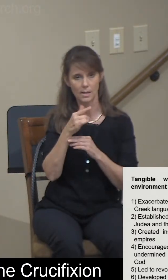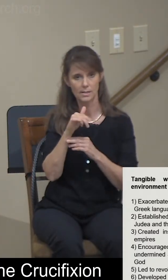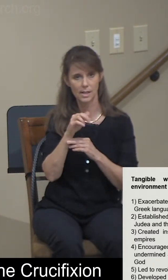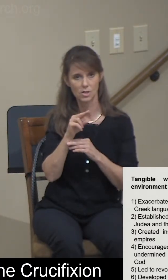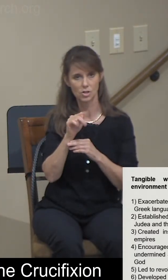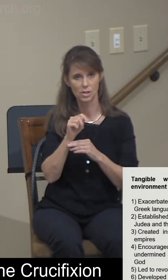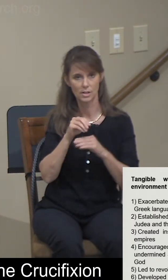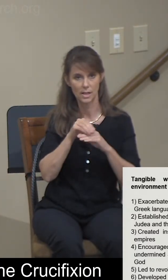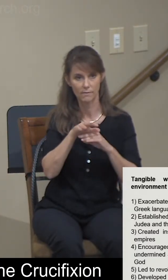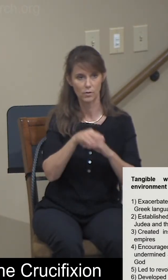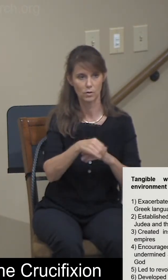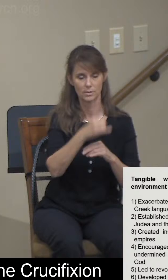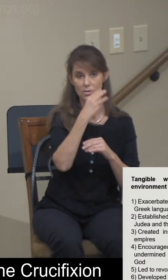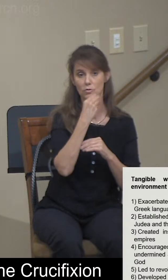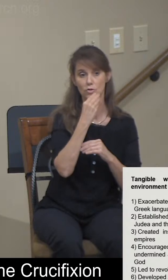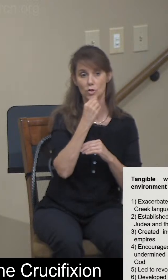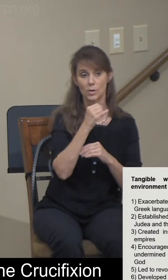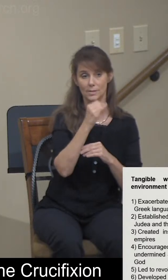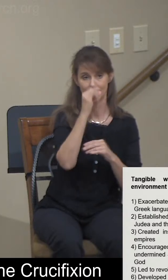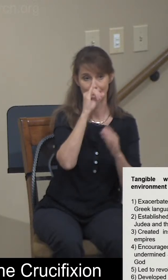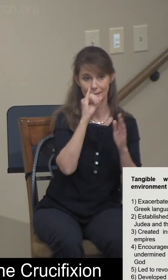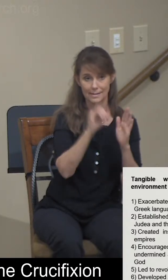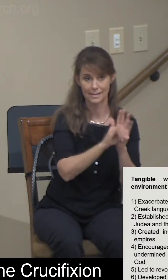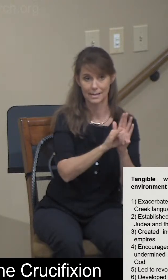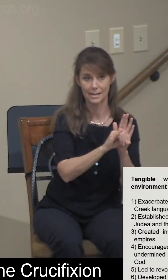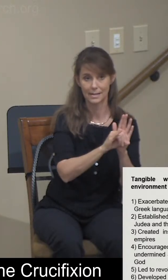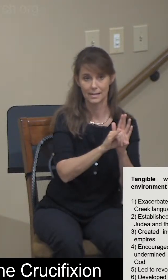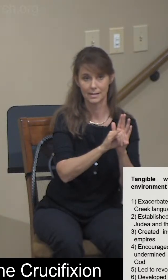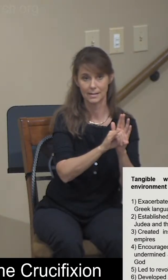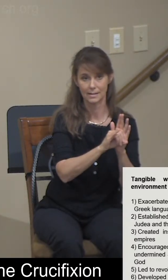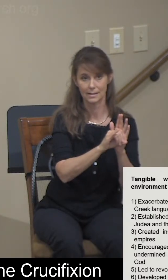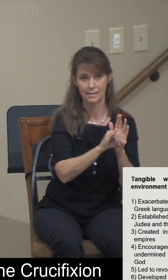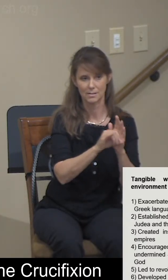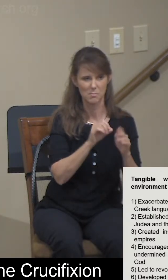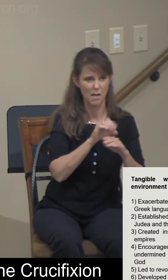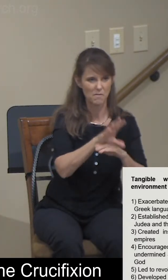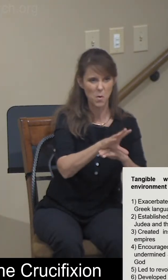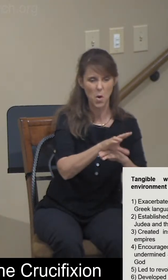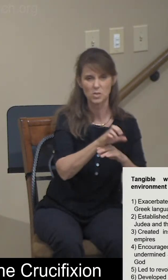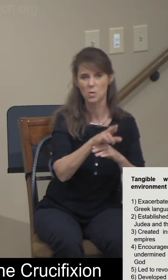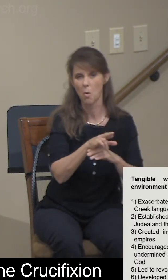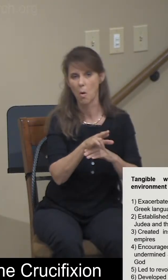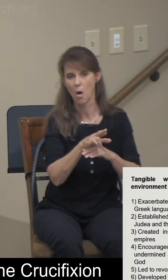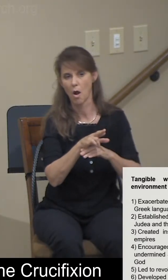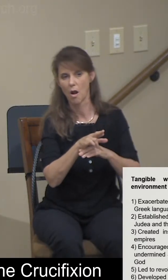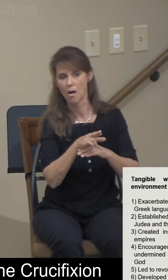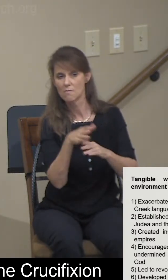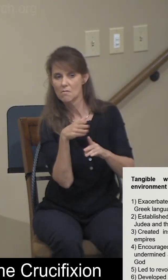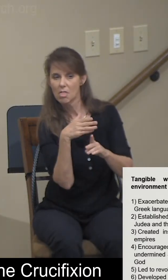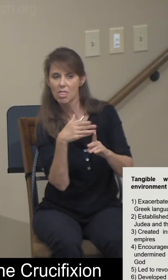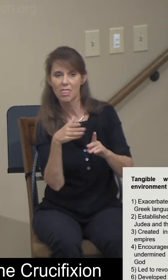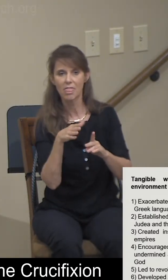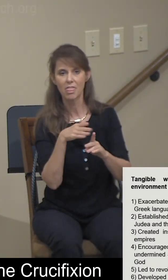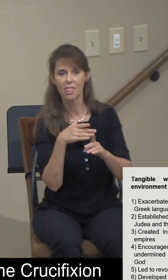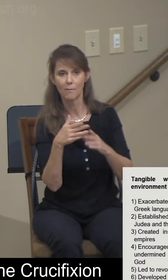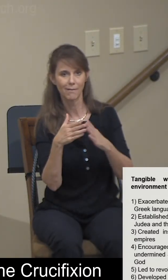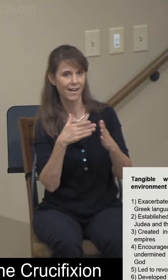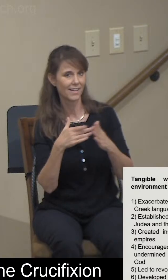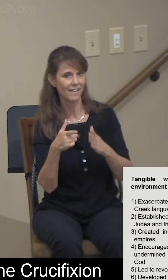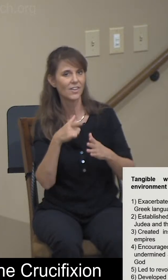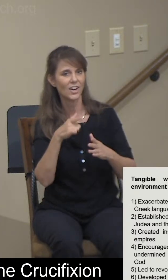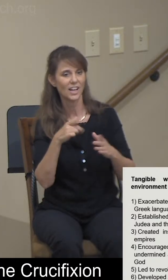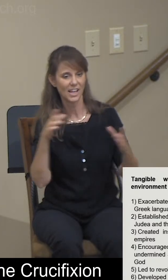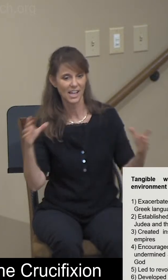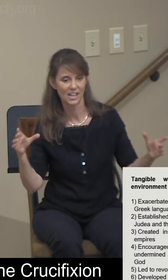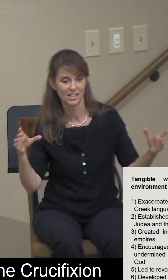of Jewish identity, and either by force or by charisma or by whatever factor, he's able to at